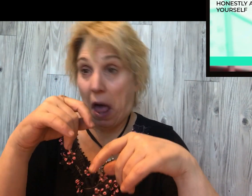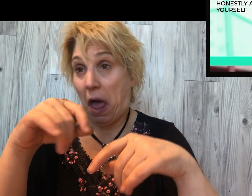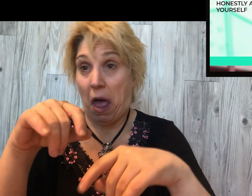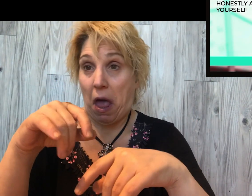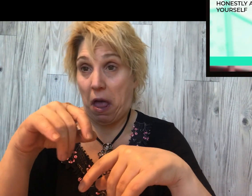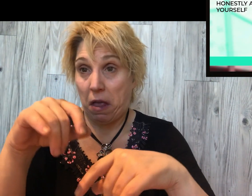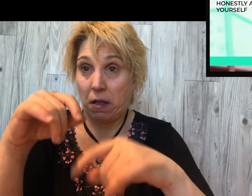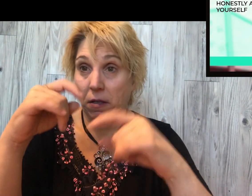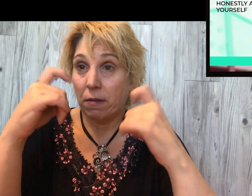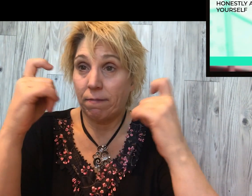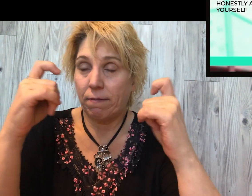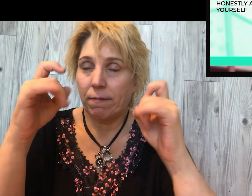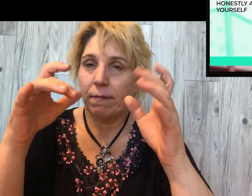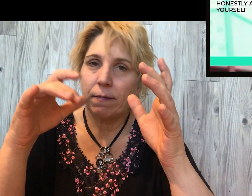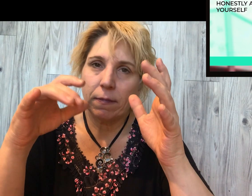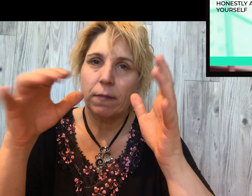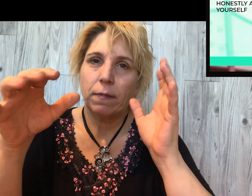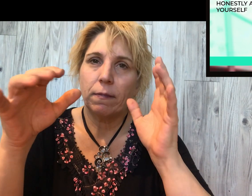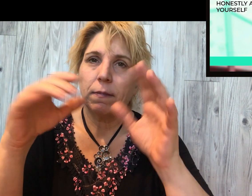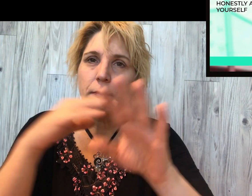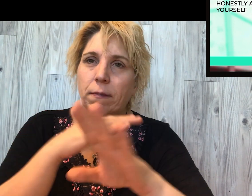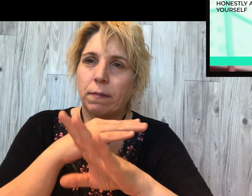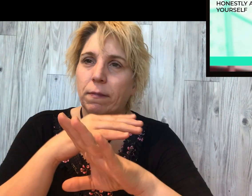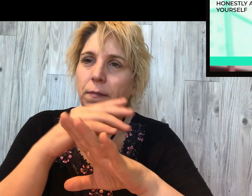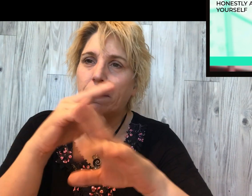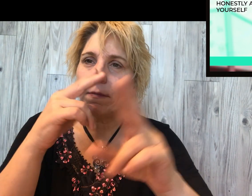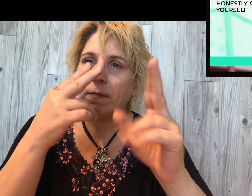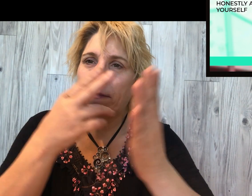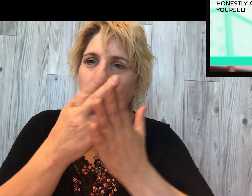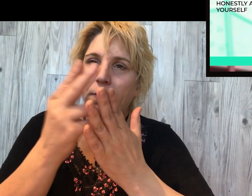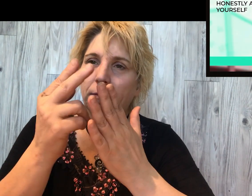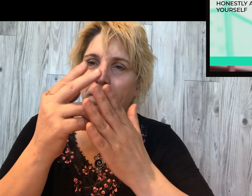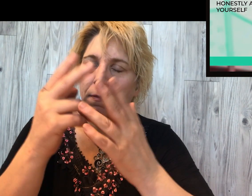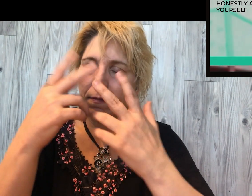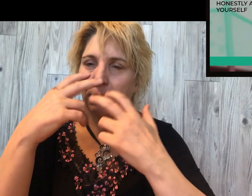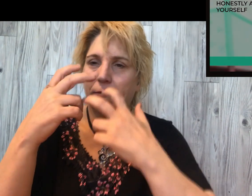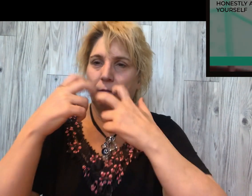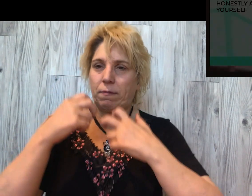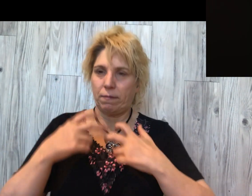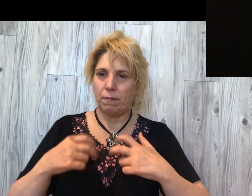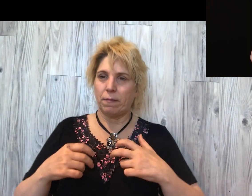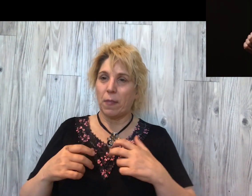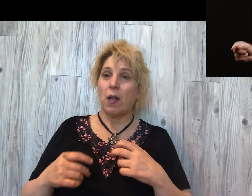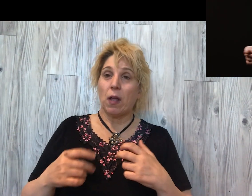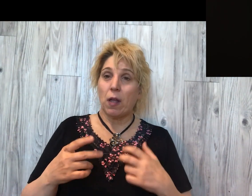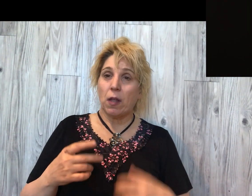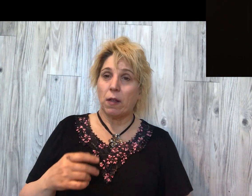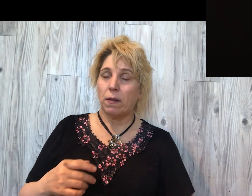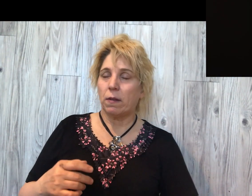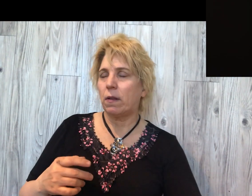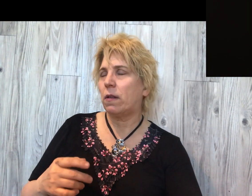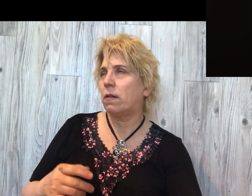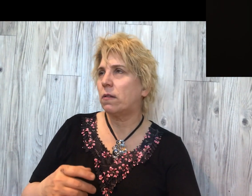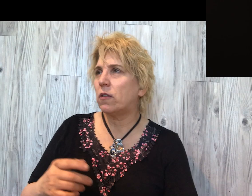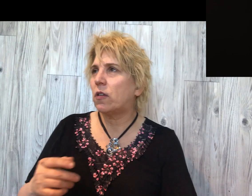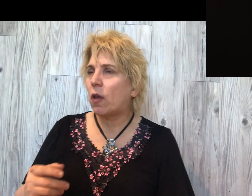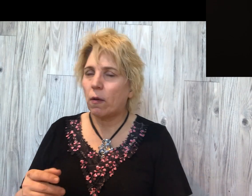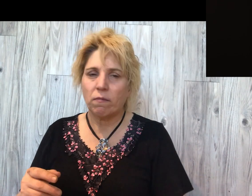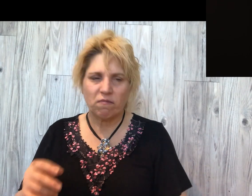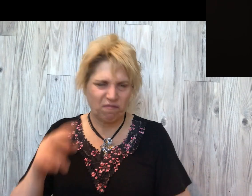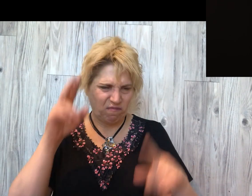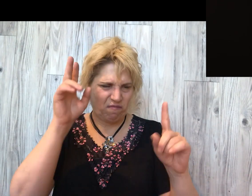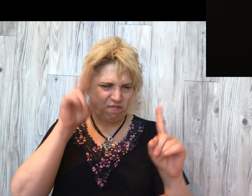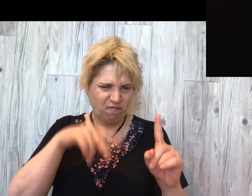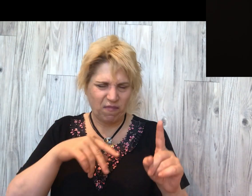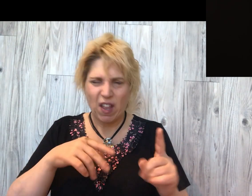sinner may keep you from looking honestly at yourself. Looking down on others may